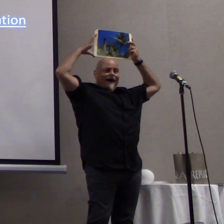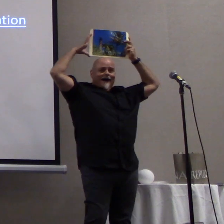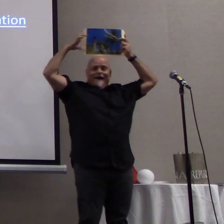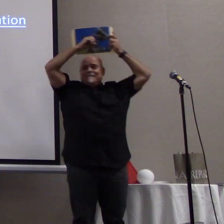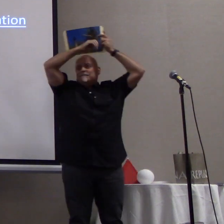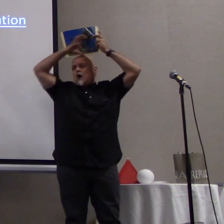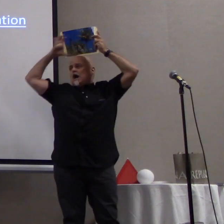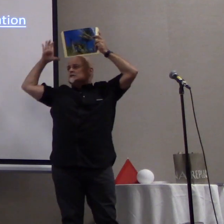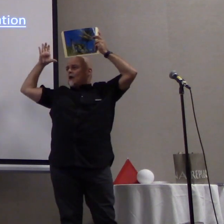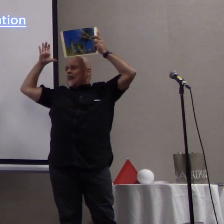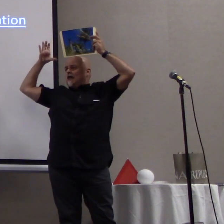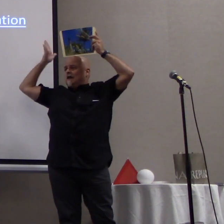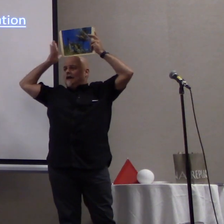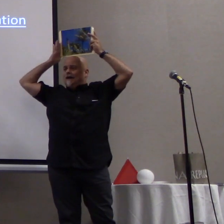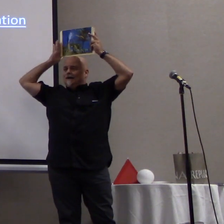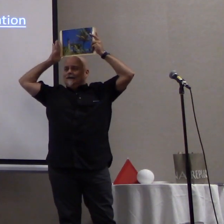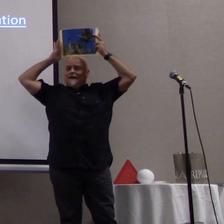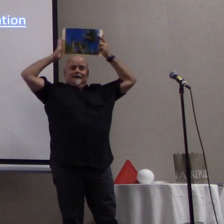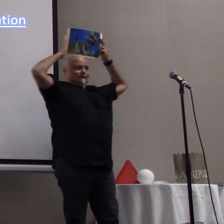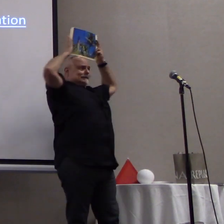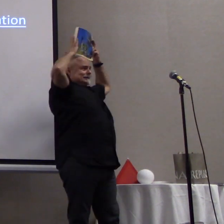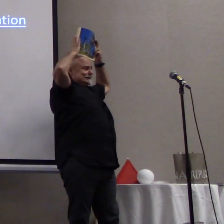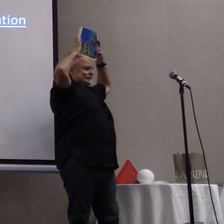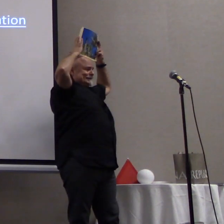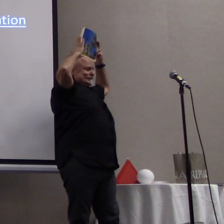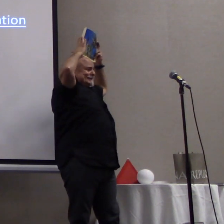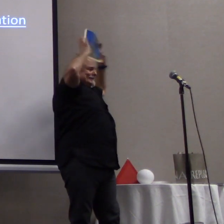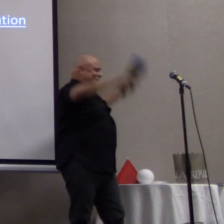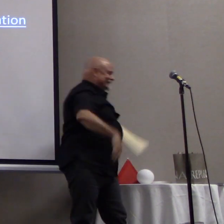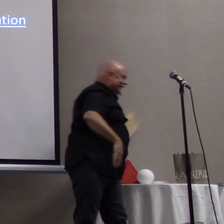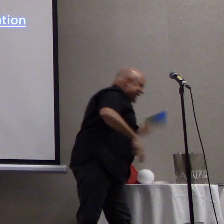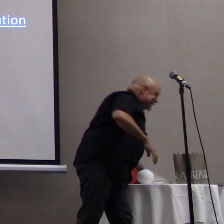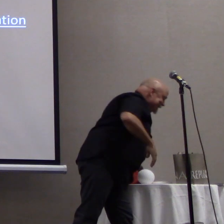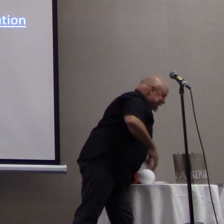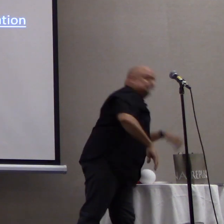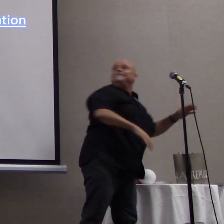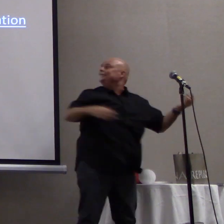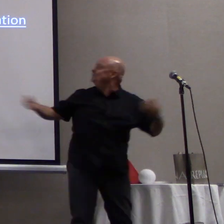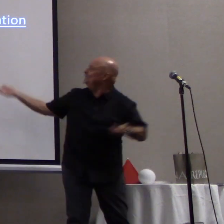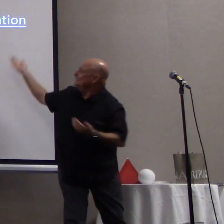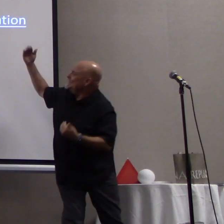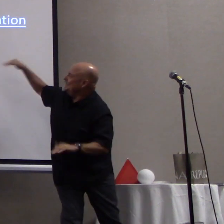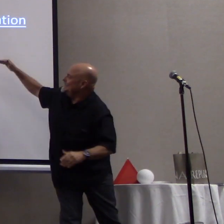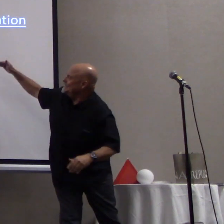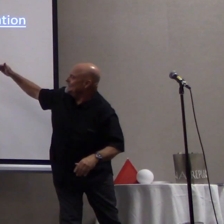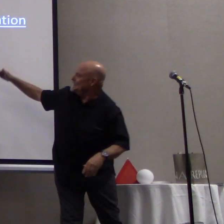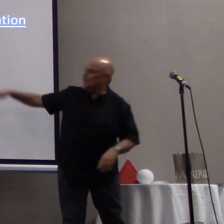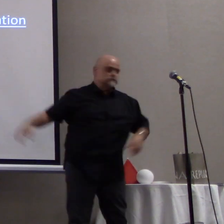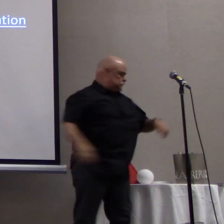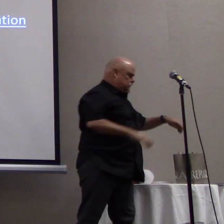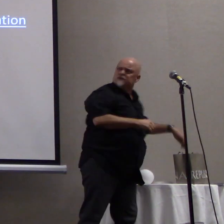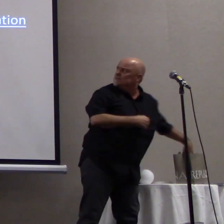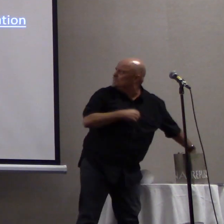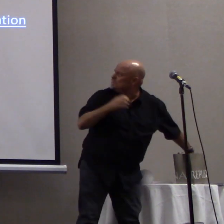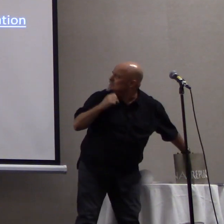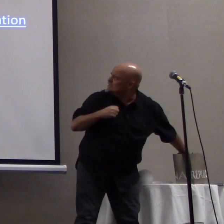This is the visual. Visualize. There's a picture in the mind. This is the